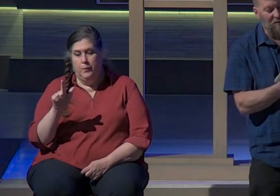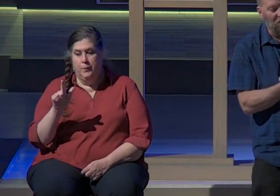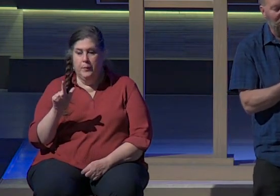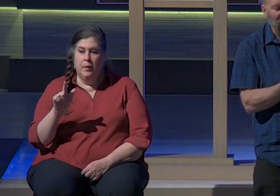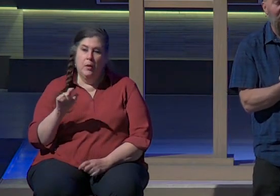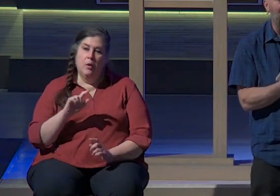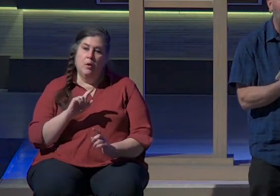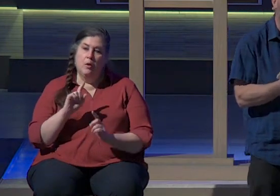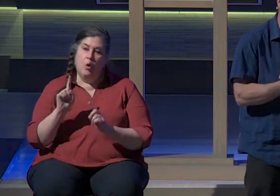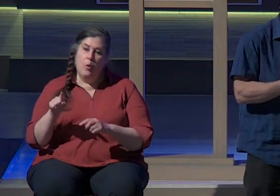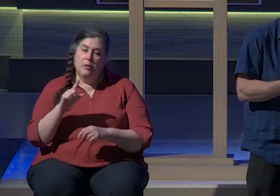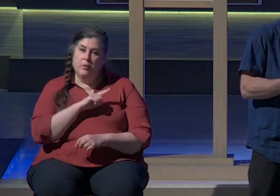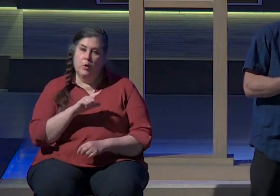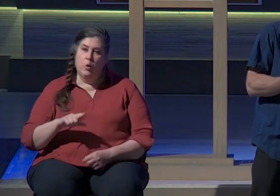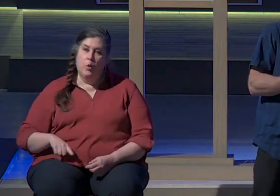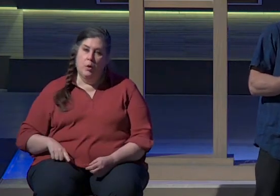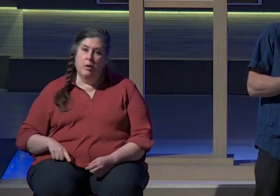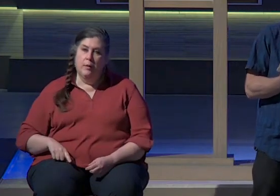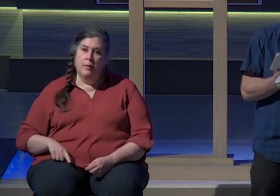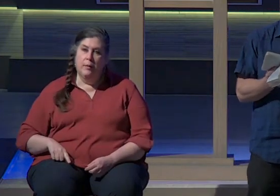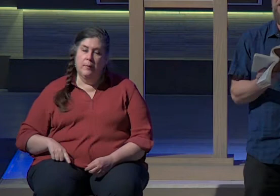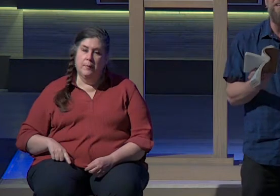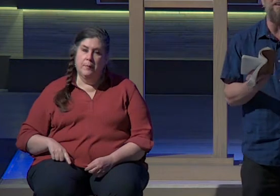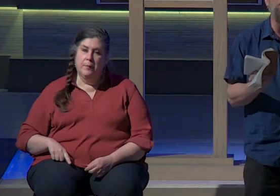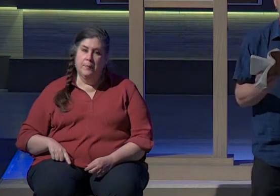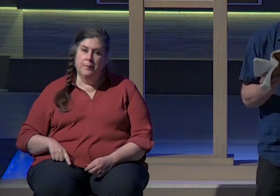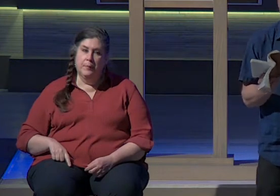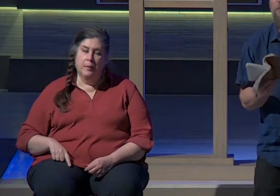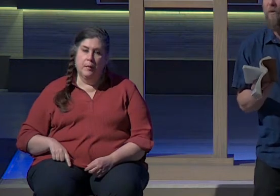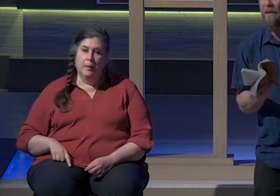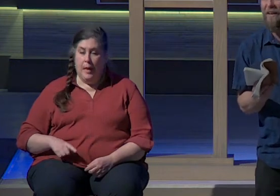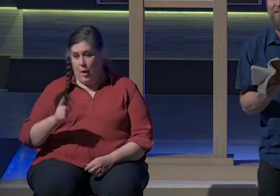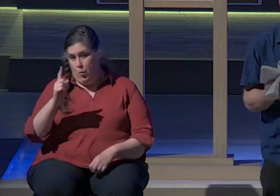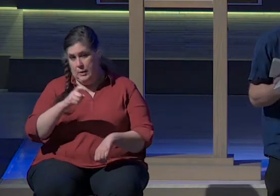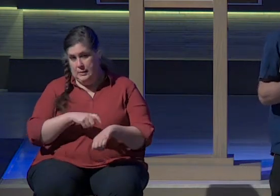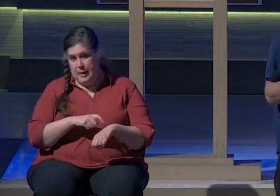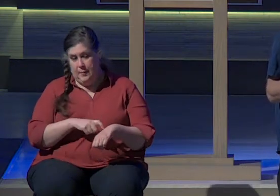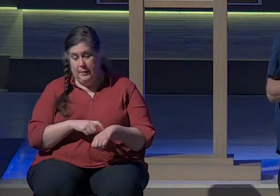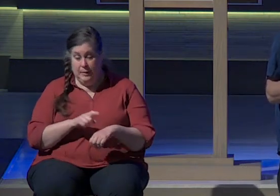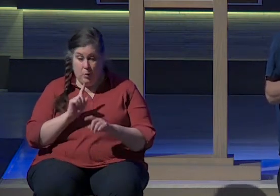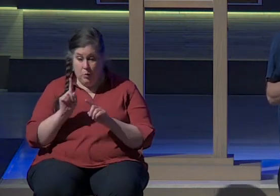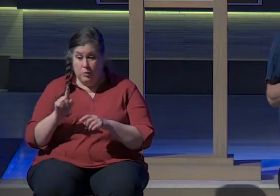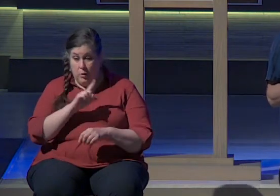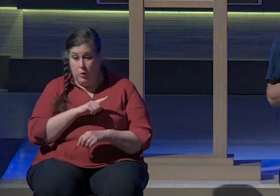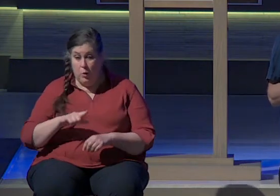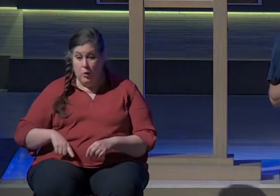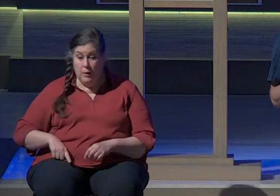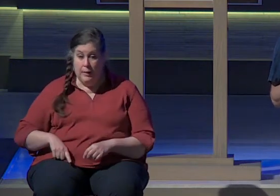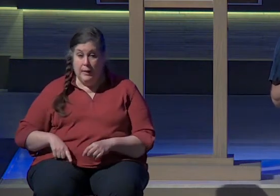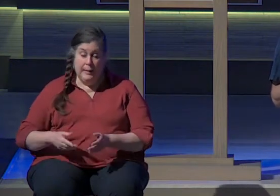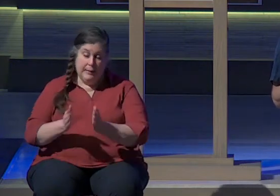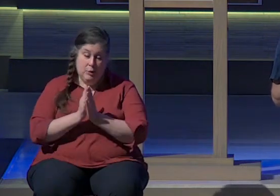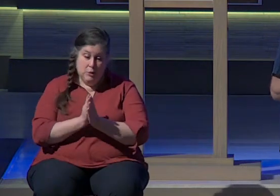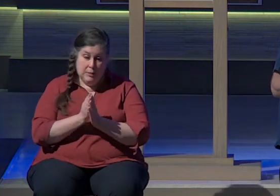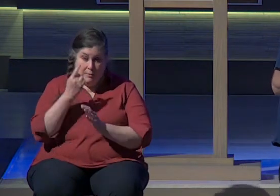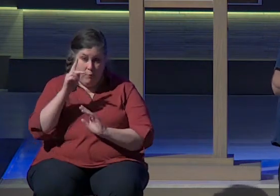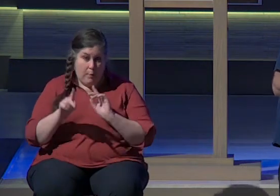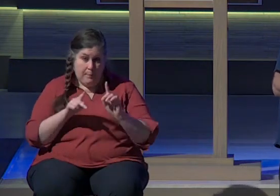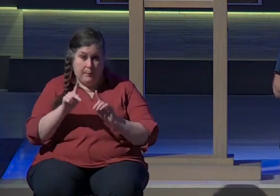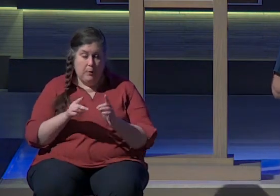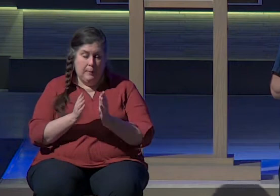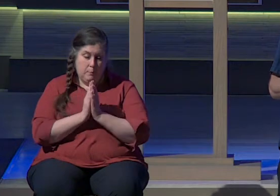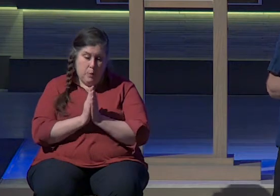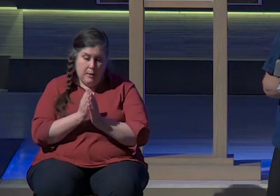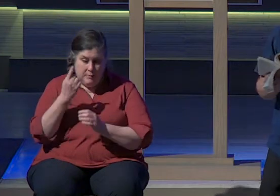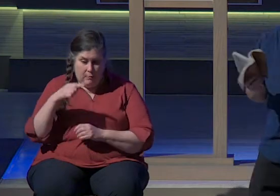turning to the Lord on one at one point, I guess, he turns to the Lord and he intercedes on behalf of the people and he